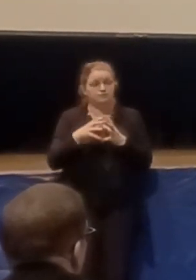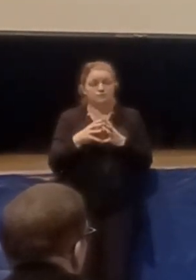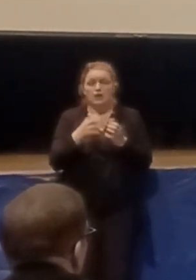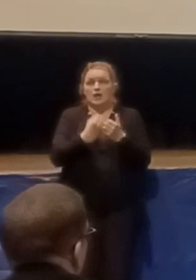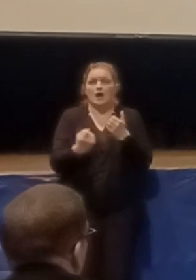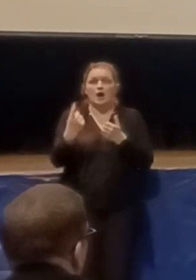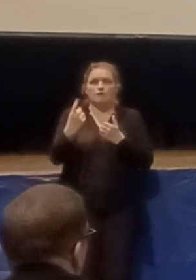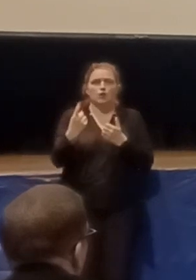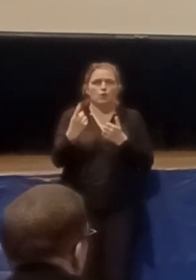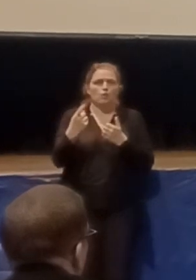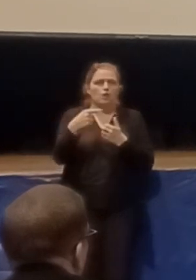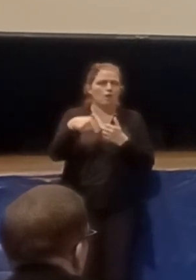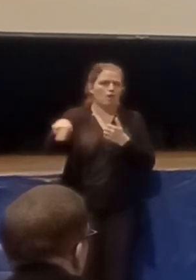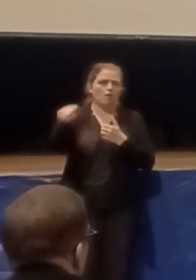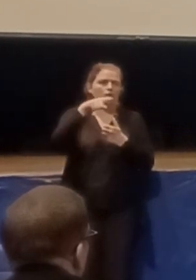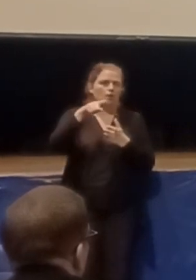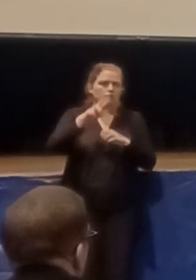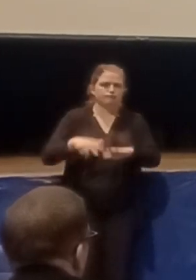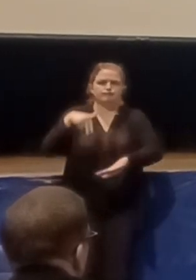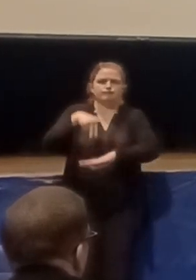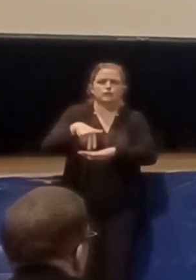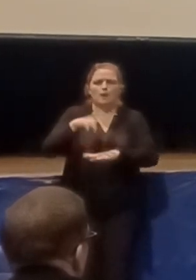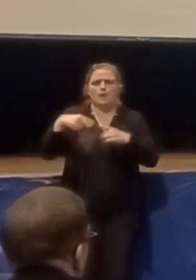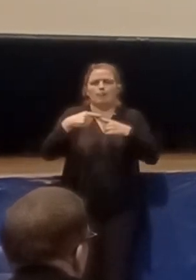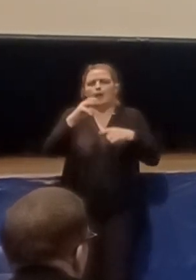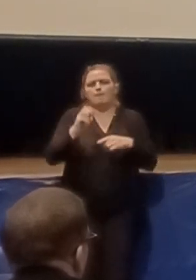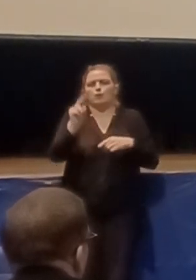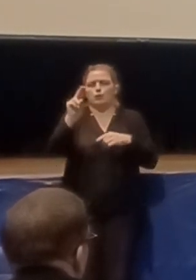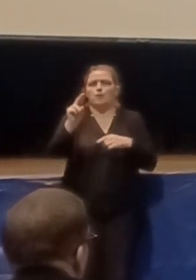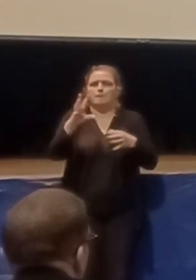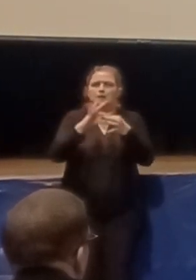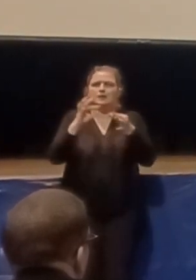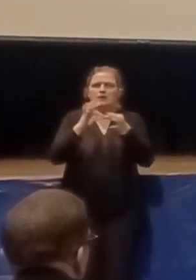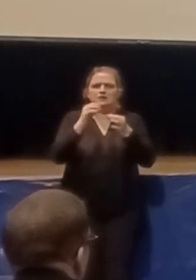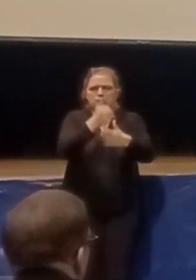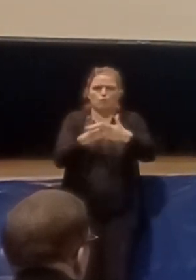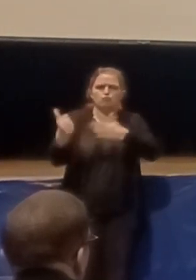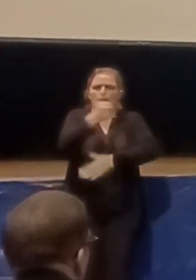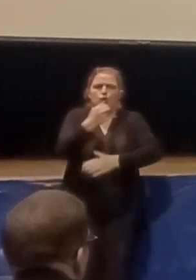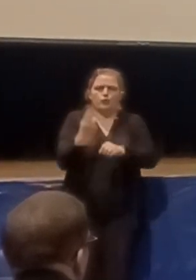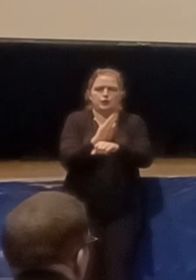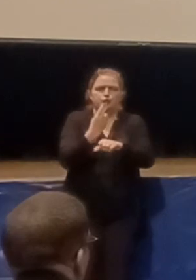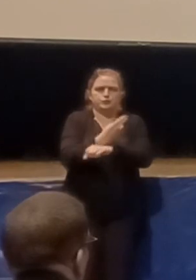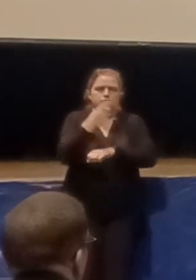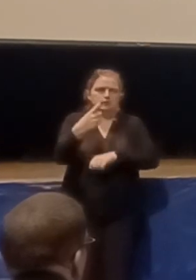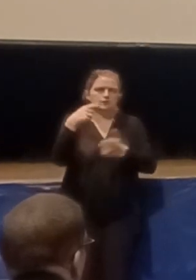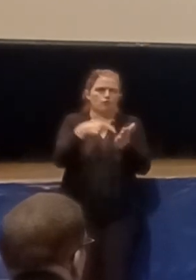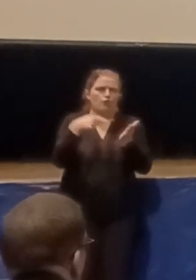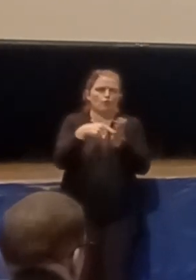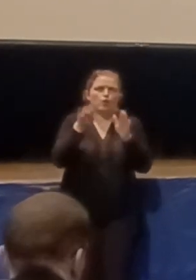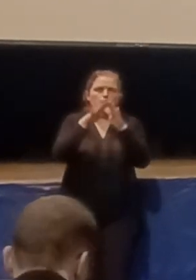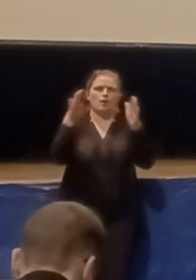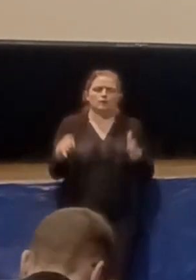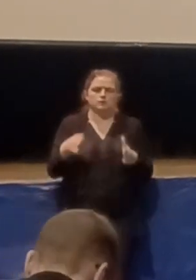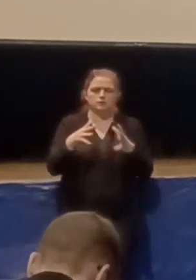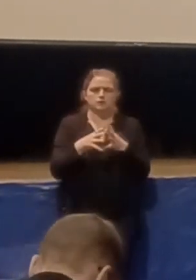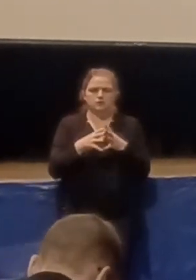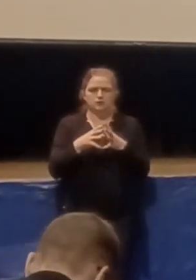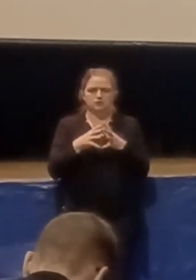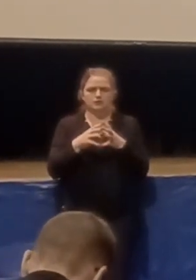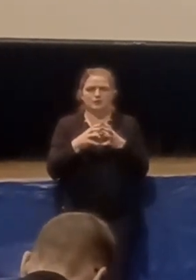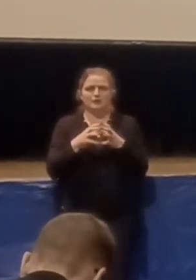got or a lot of folks got a bit of the MOU, and it says priority uses affordable housing. And